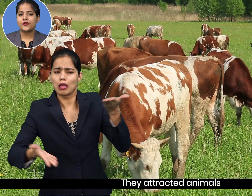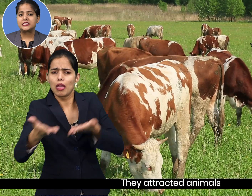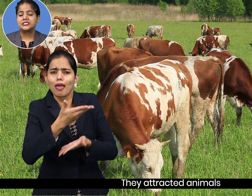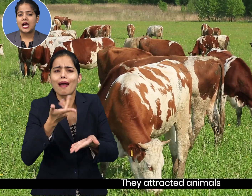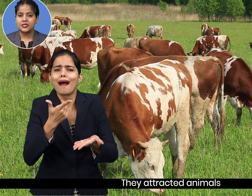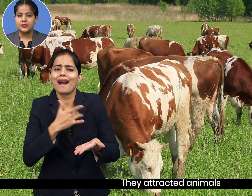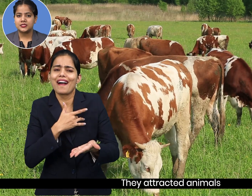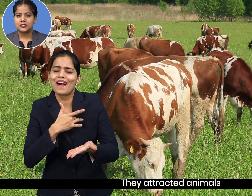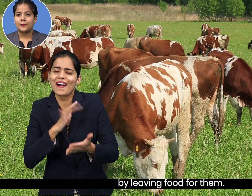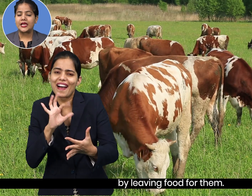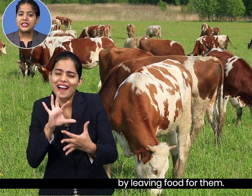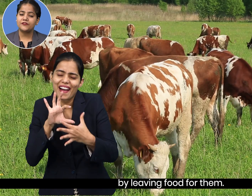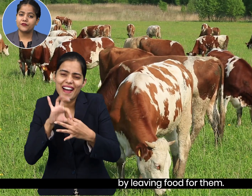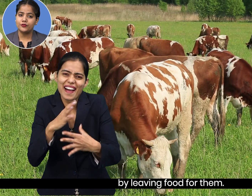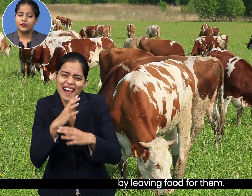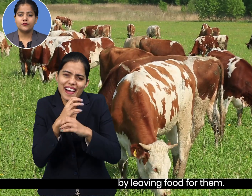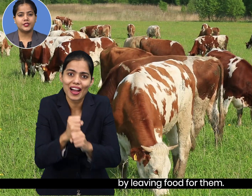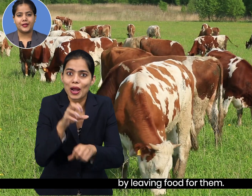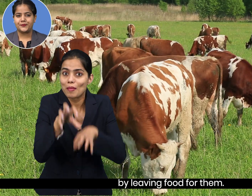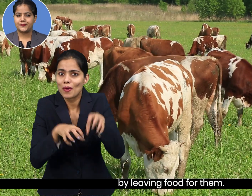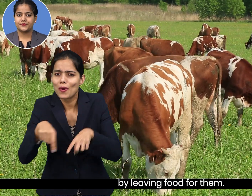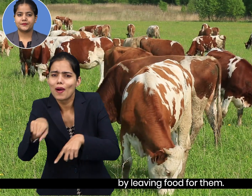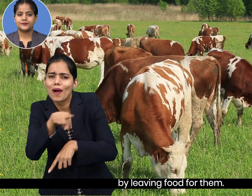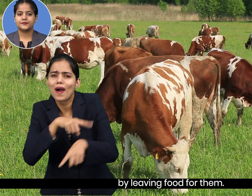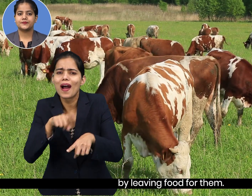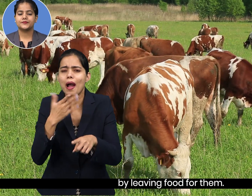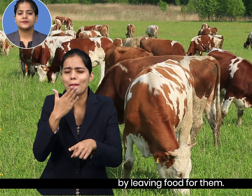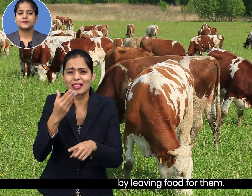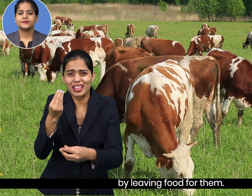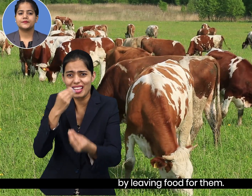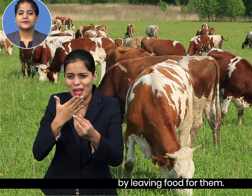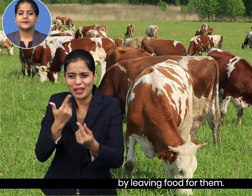They attracted animals by leaving food for them.